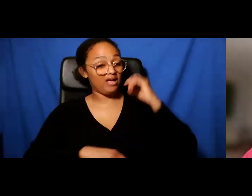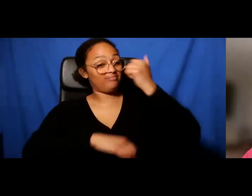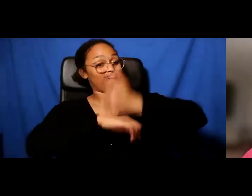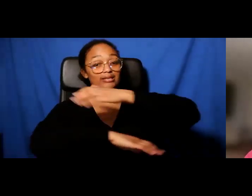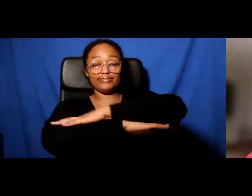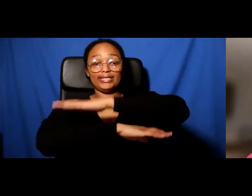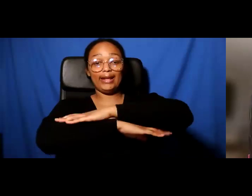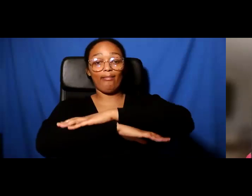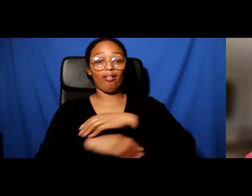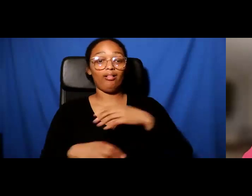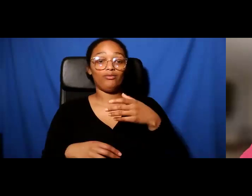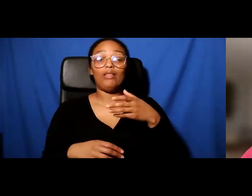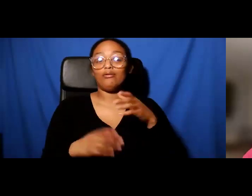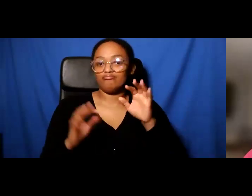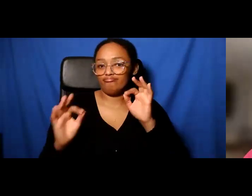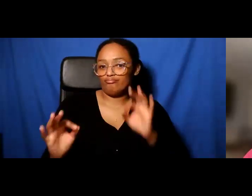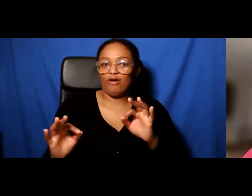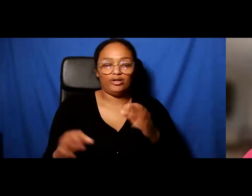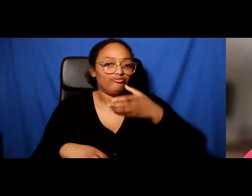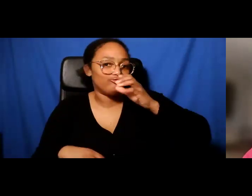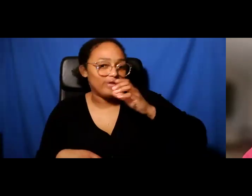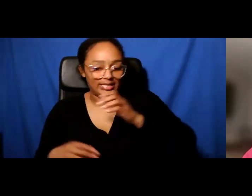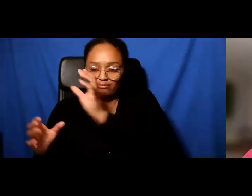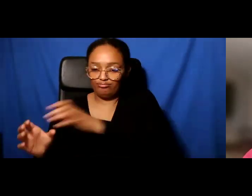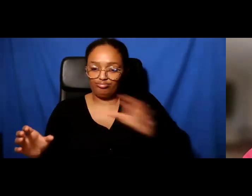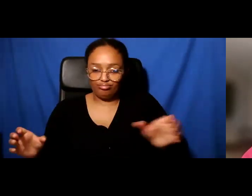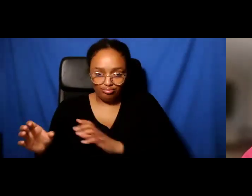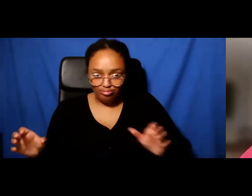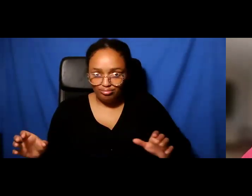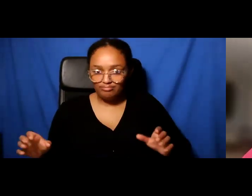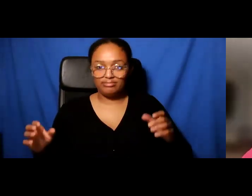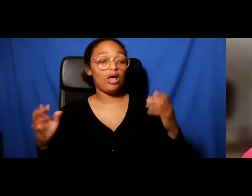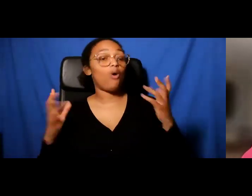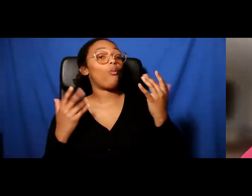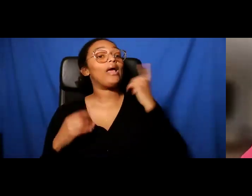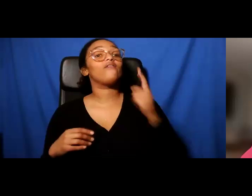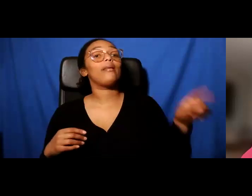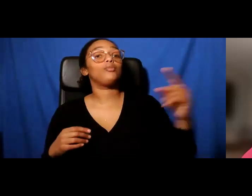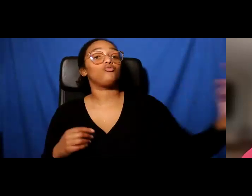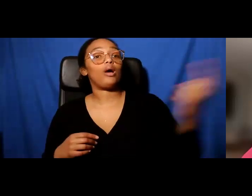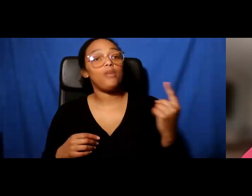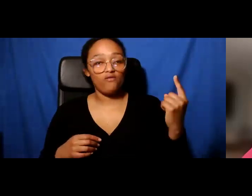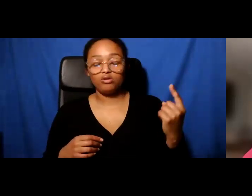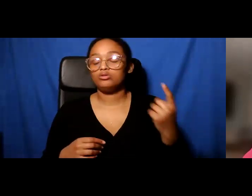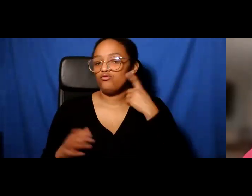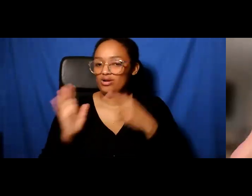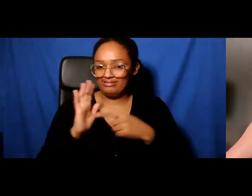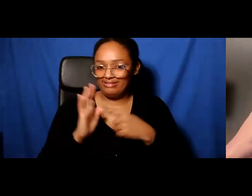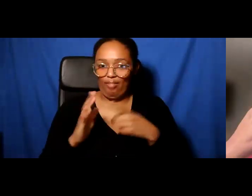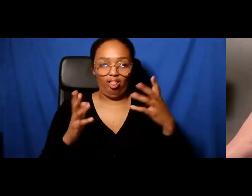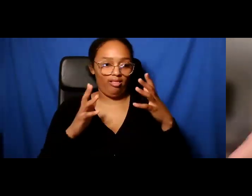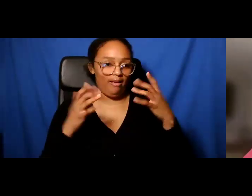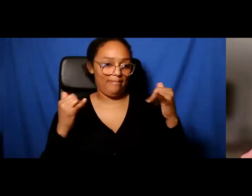this. So let's say the quarterback comes over, he tries it, and in 5 seconds, his whole body temperature changes. He